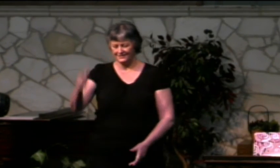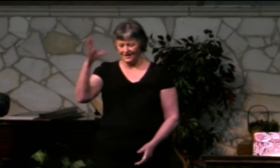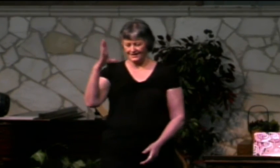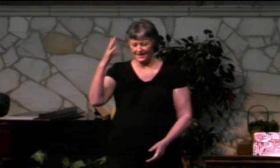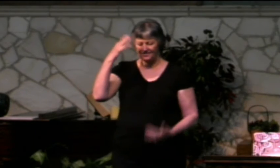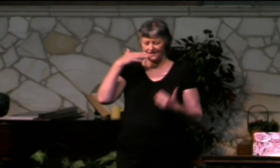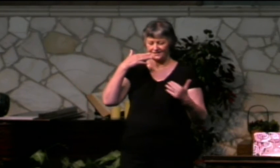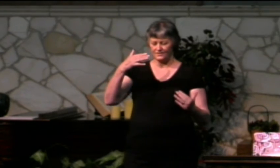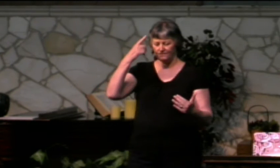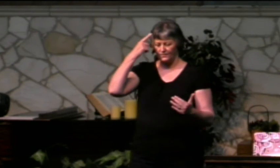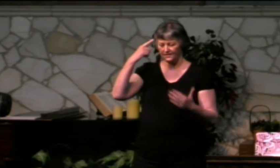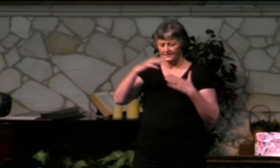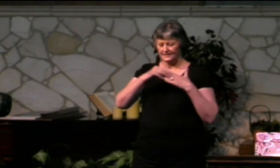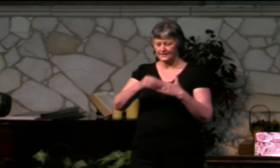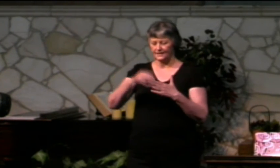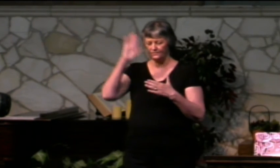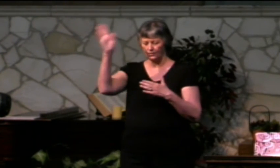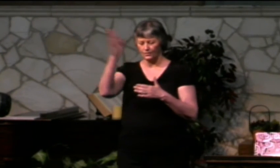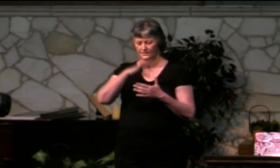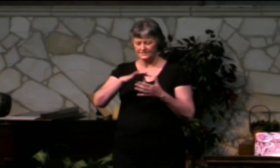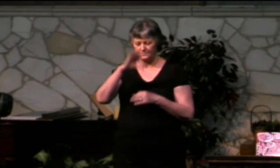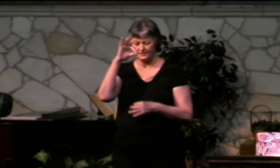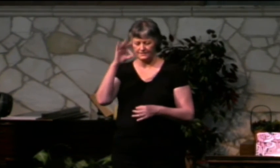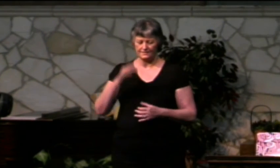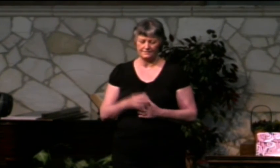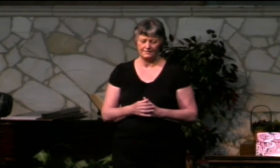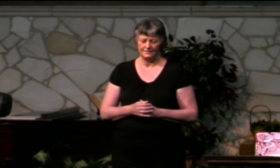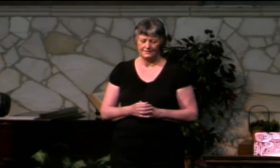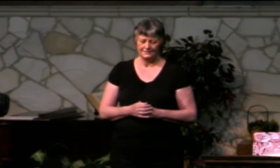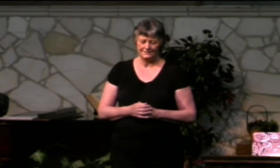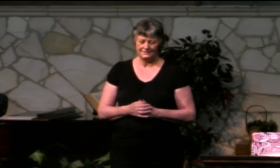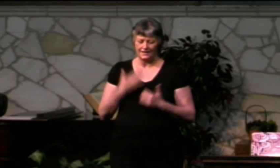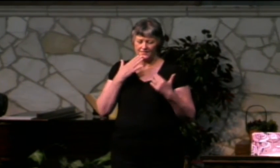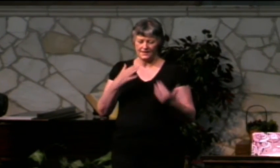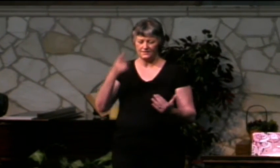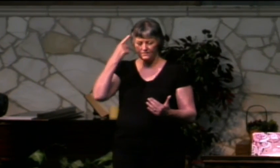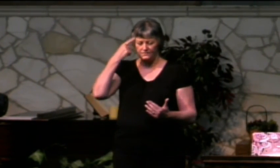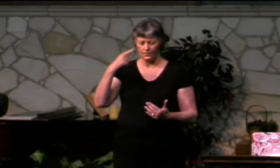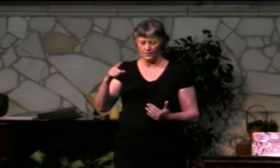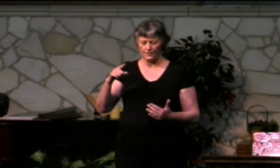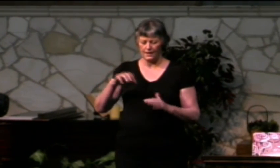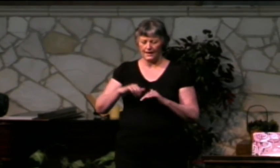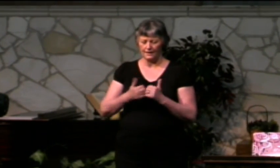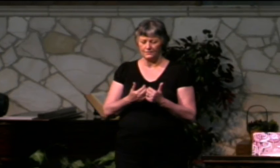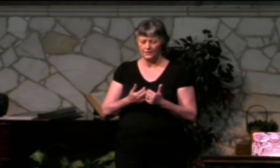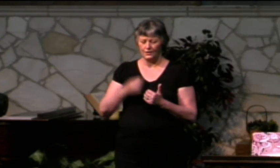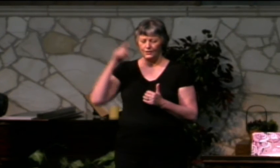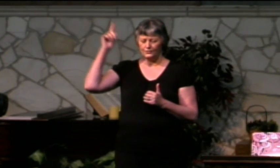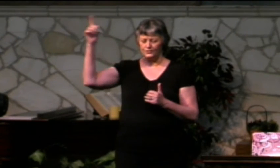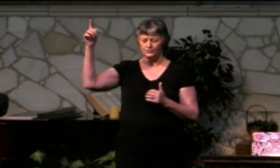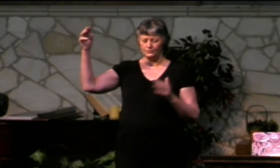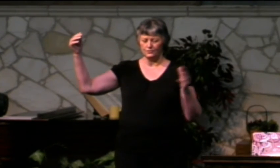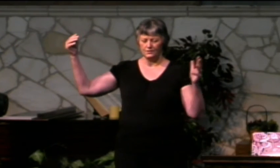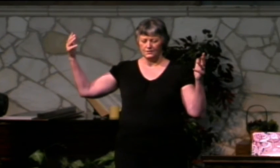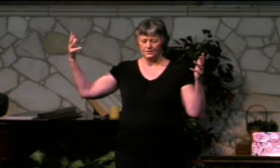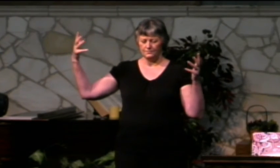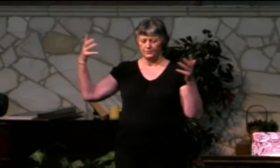God, I thank you for the leading of your Holy Spirit. I thank you for how you put